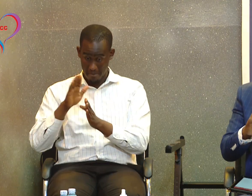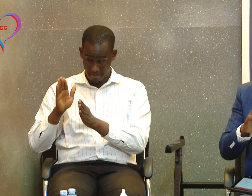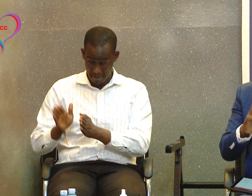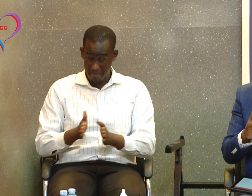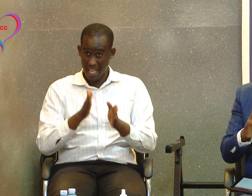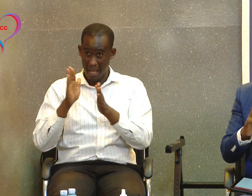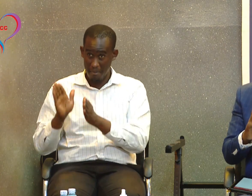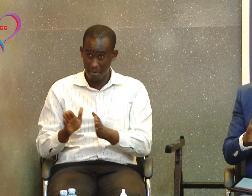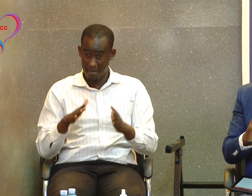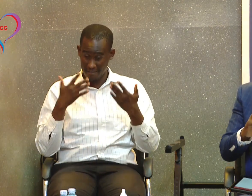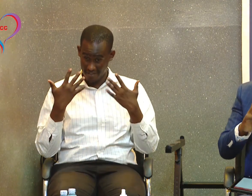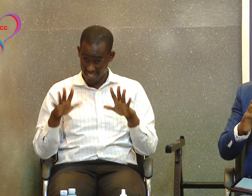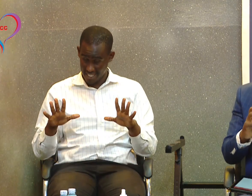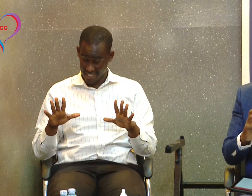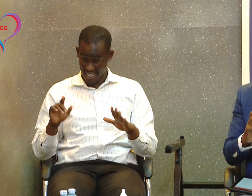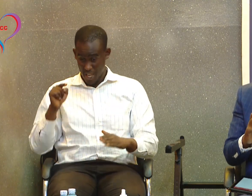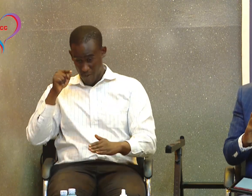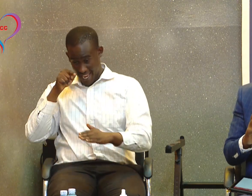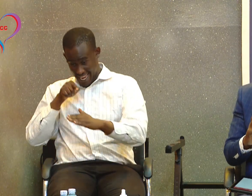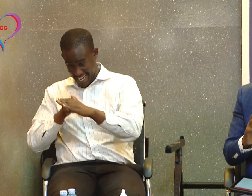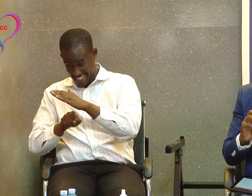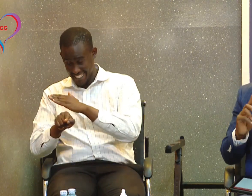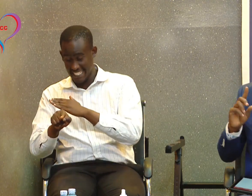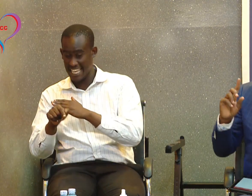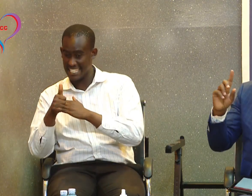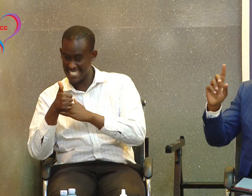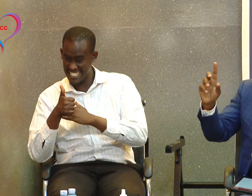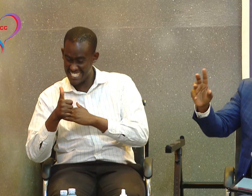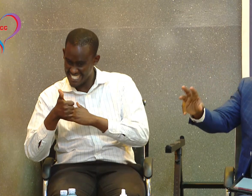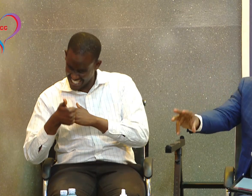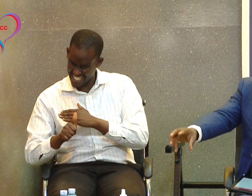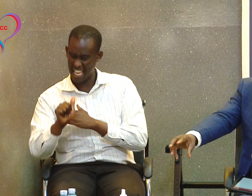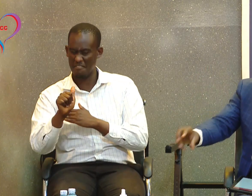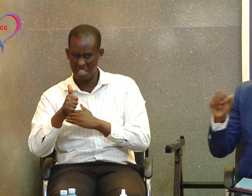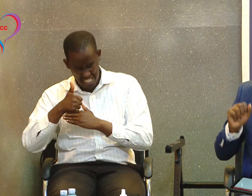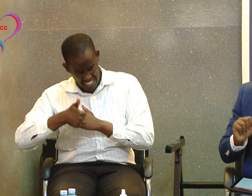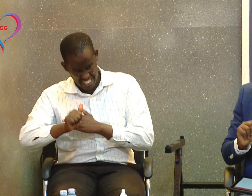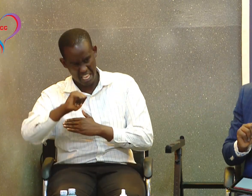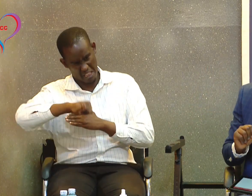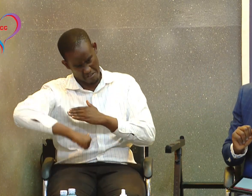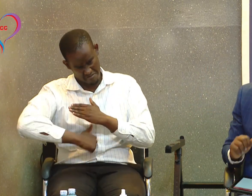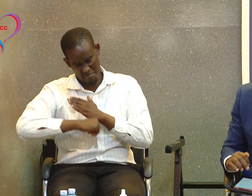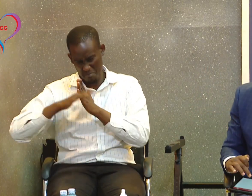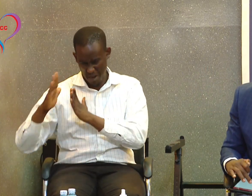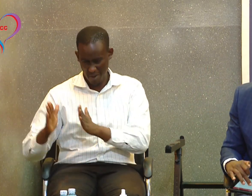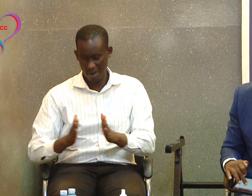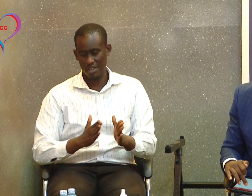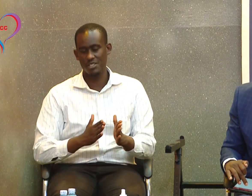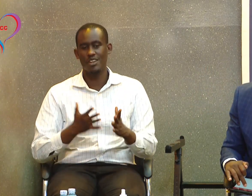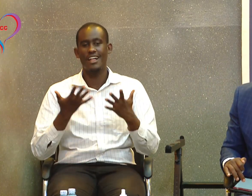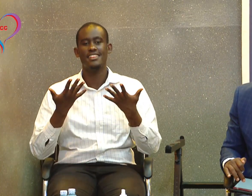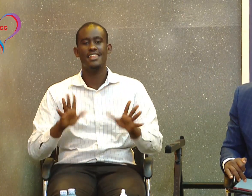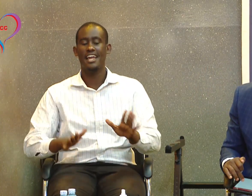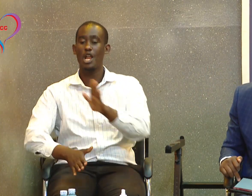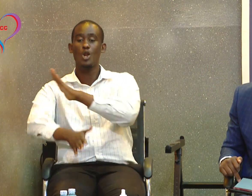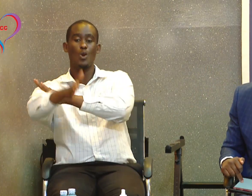phase of self-preparation or personal preparation, that's when God calls you. Kakati kino kibaawo